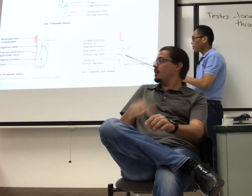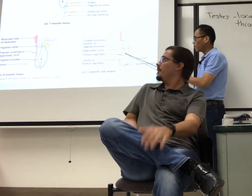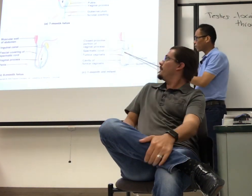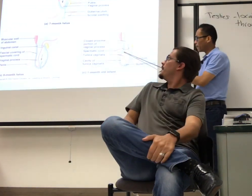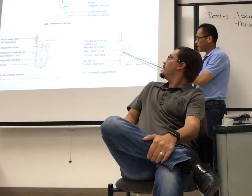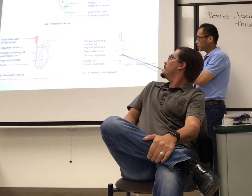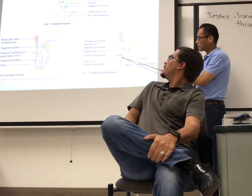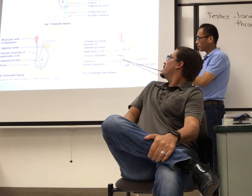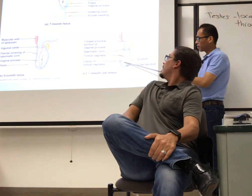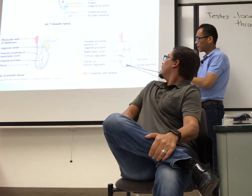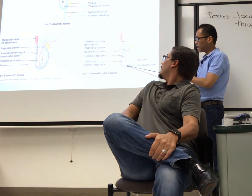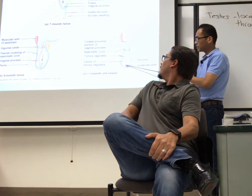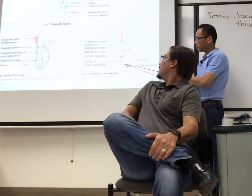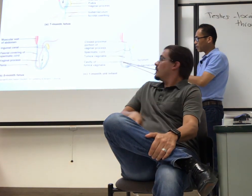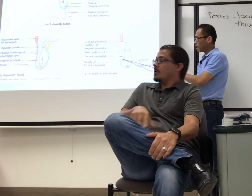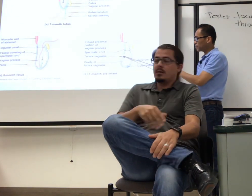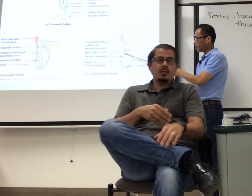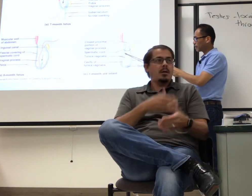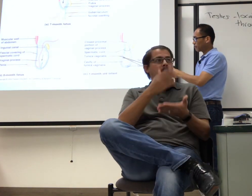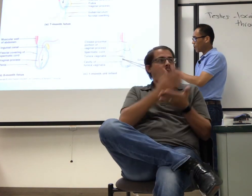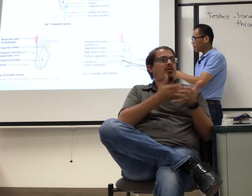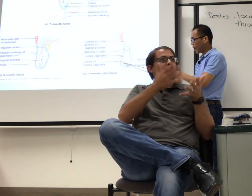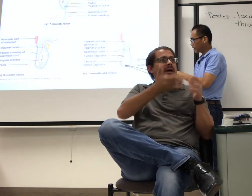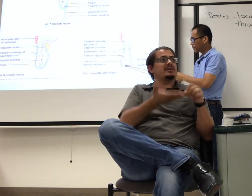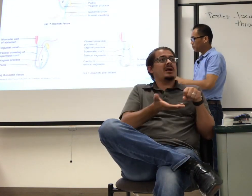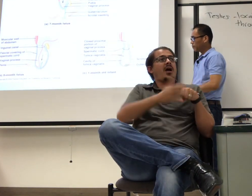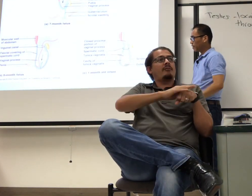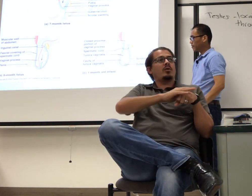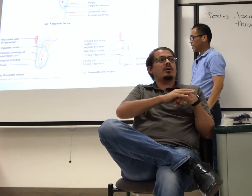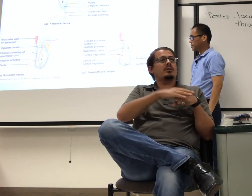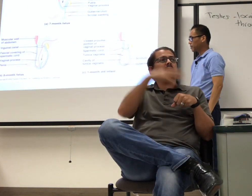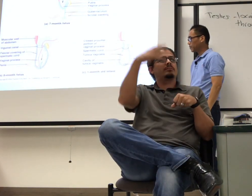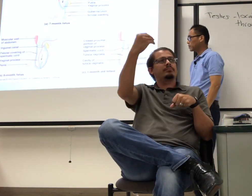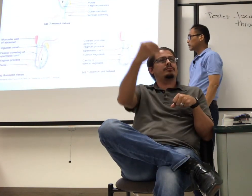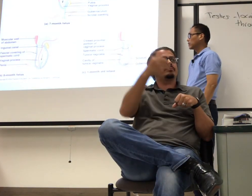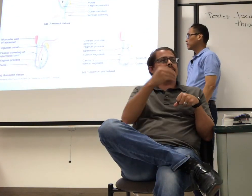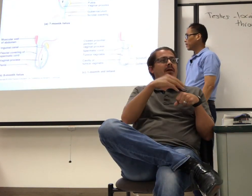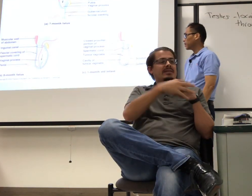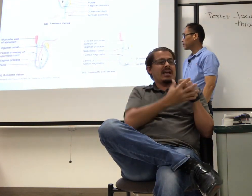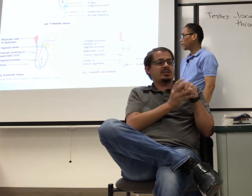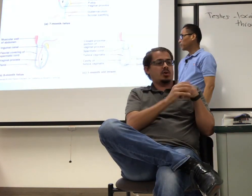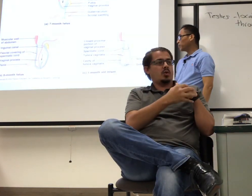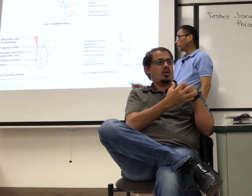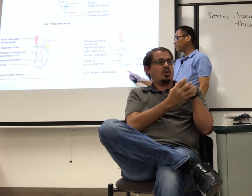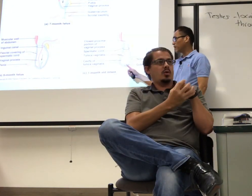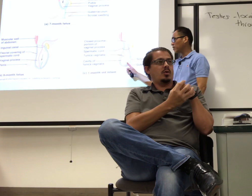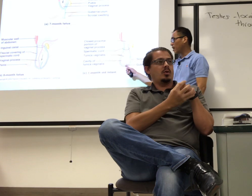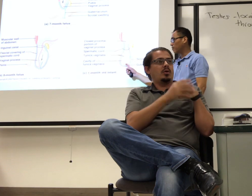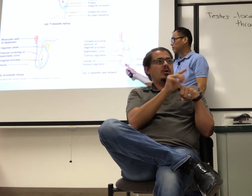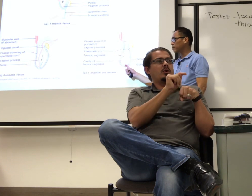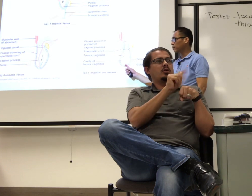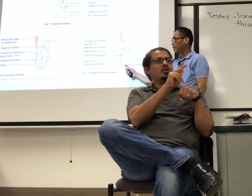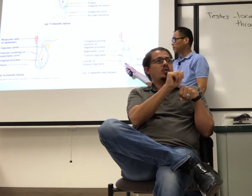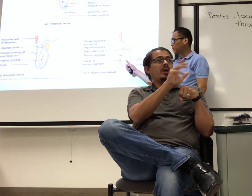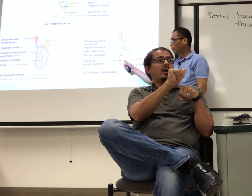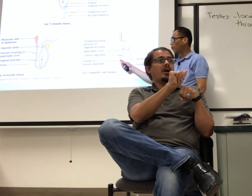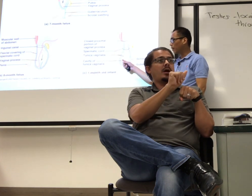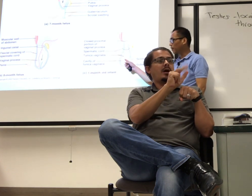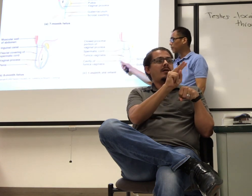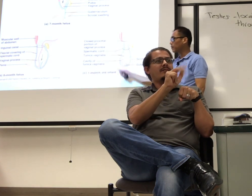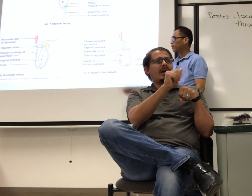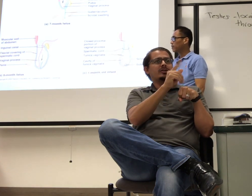and a part of it remains covering the anterior aspect of the gonad, of the testicle, and it's called the tunica vaginalis. Okay,